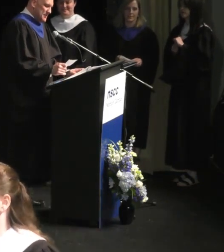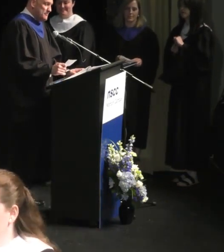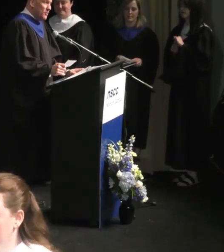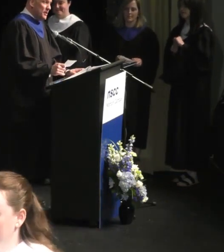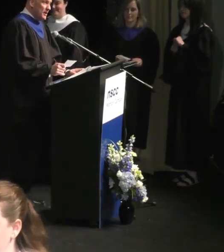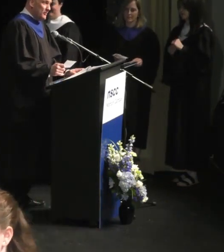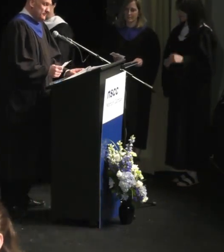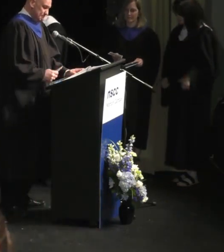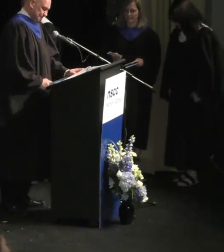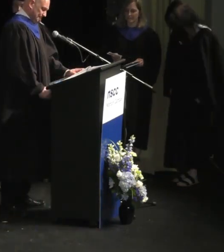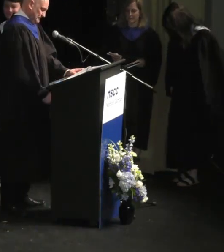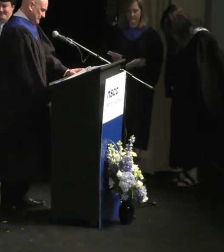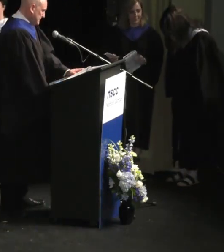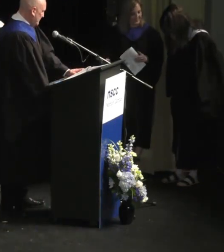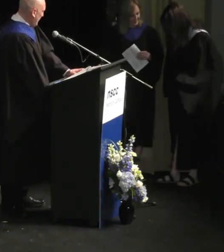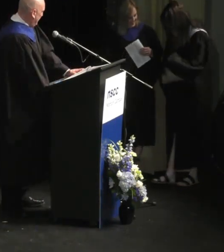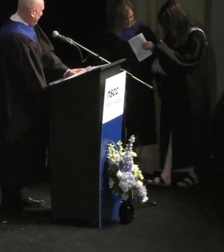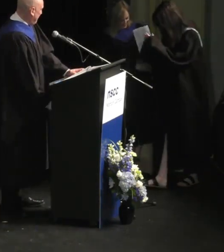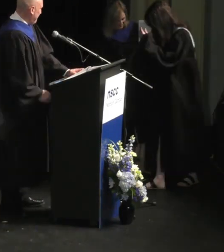Elizabeth Morneau.